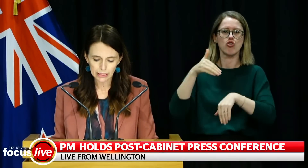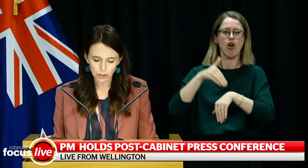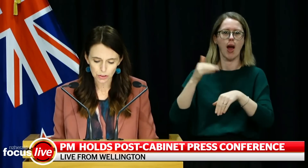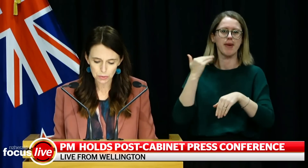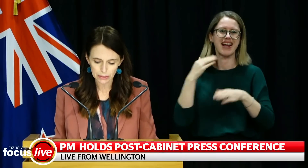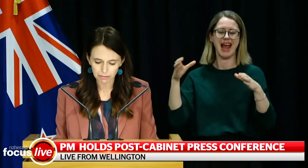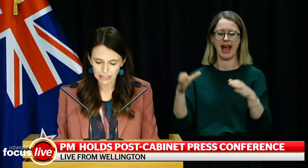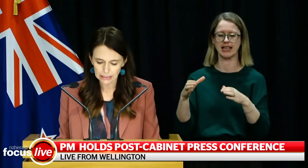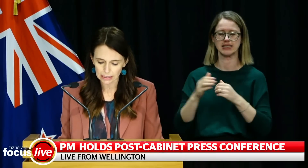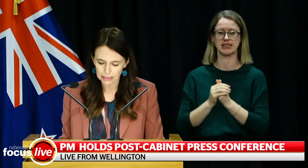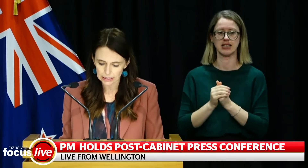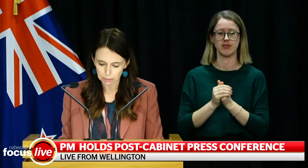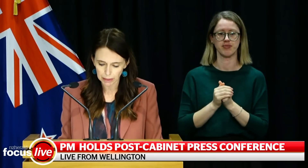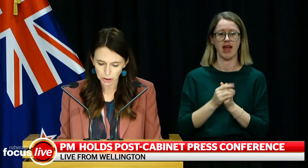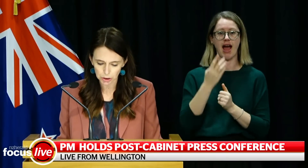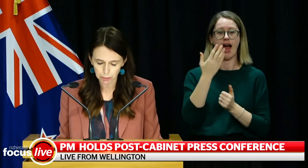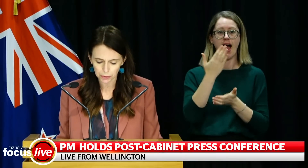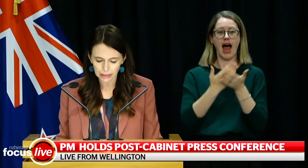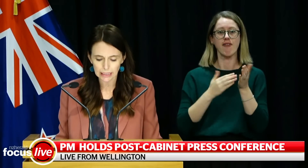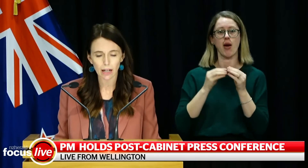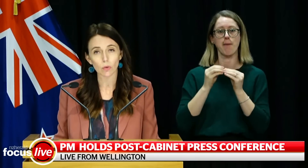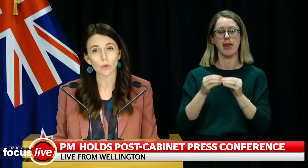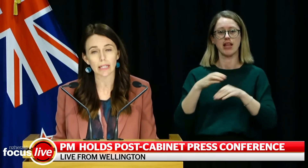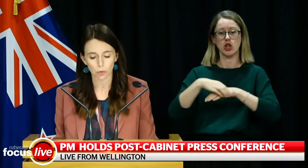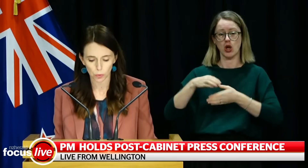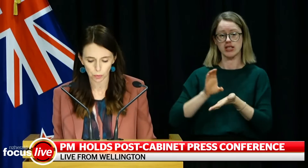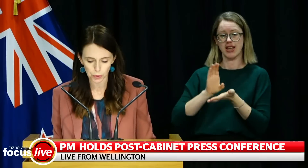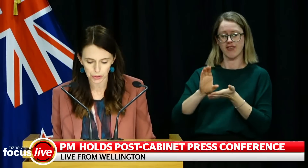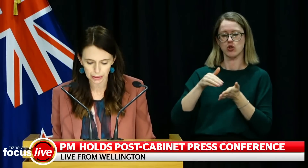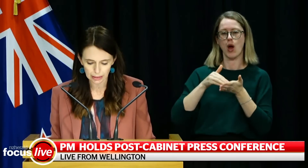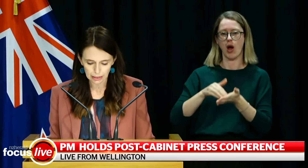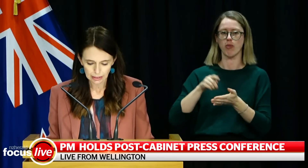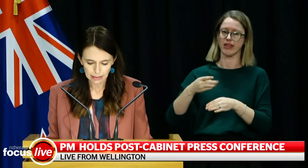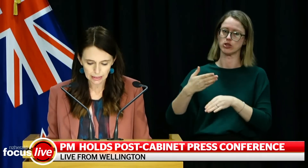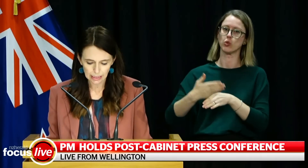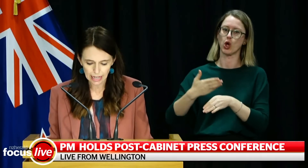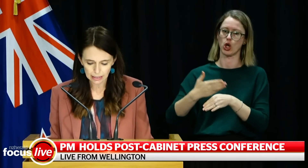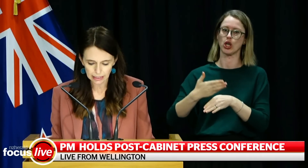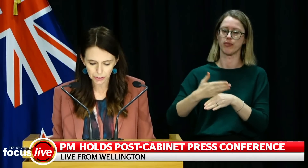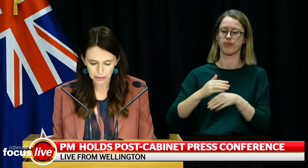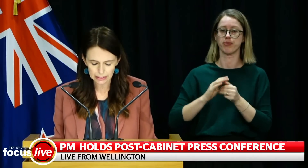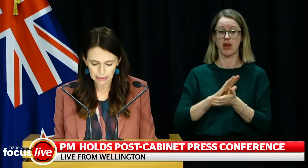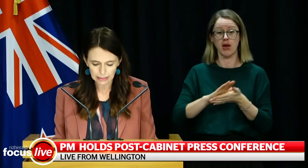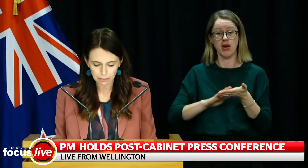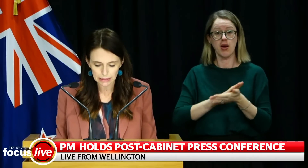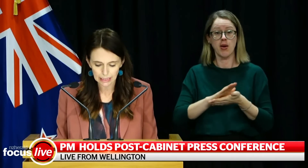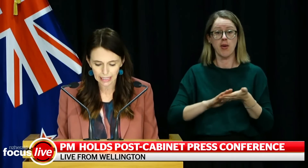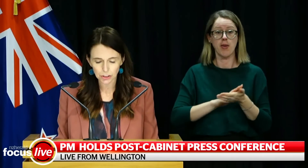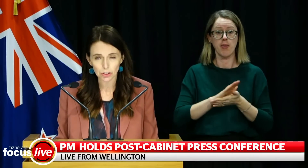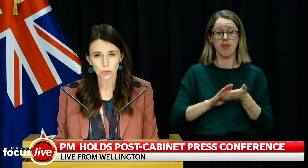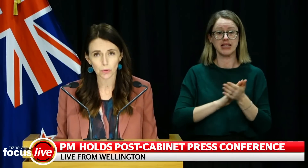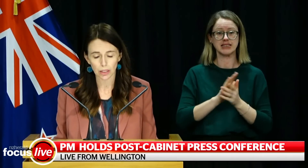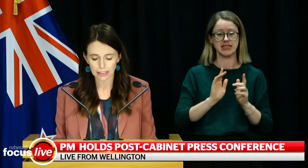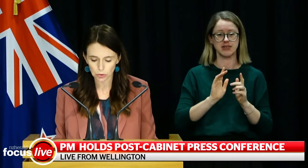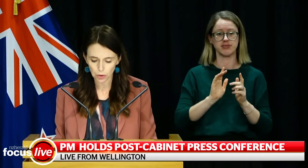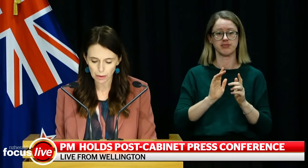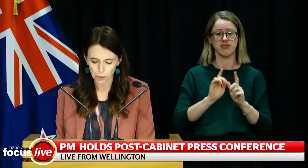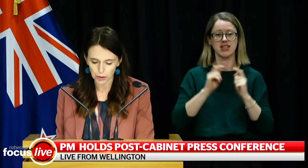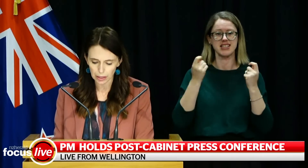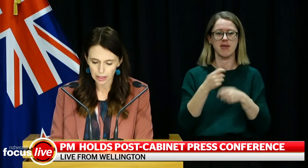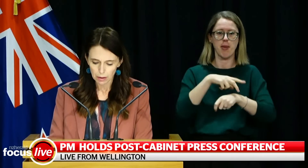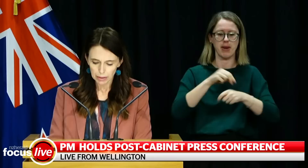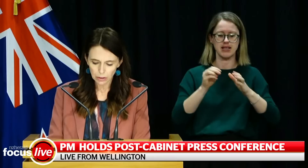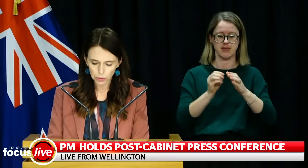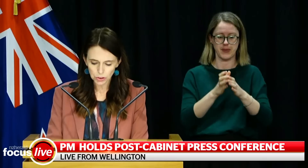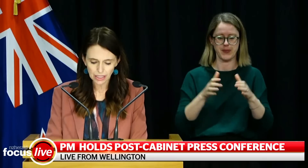$500 million was invested in this year's budget to progress our law and order work. This has allowed an increase in the team's dedication to organised crime